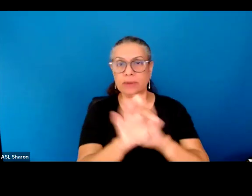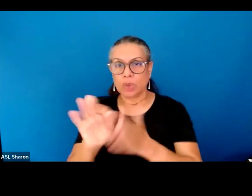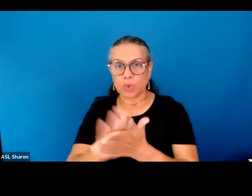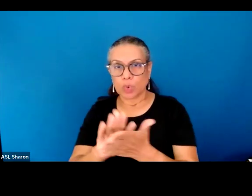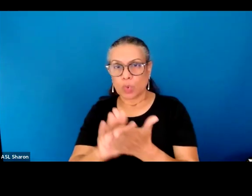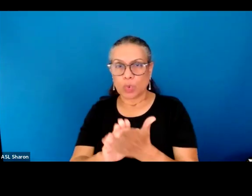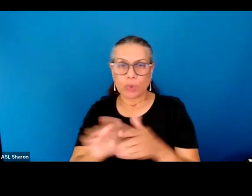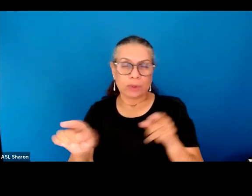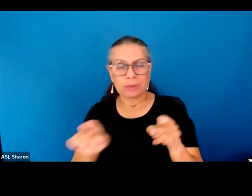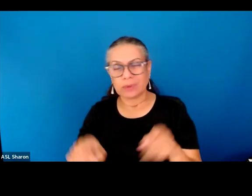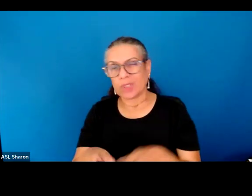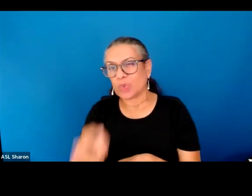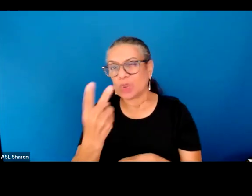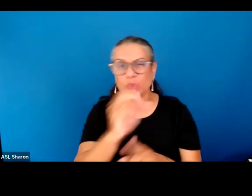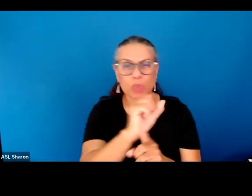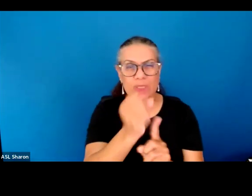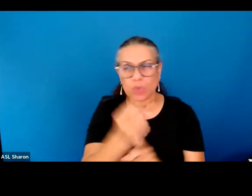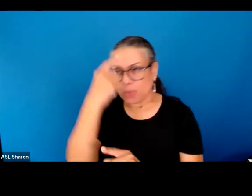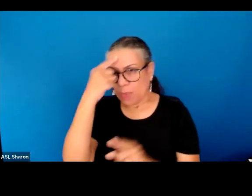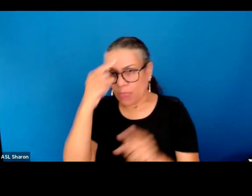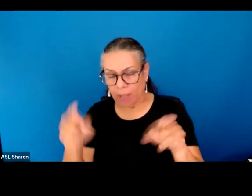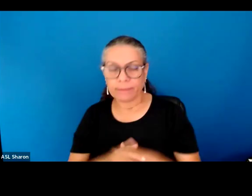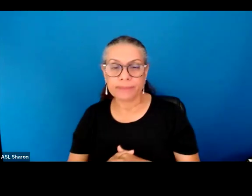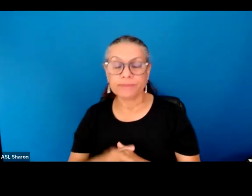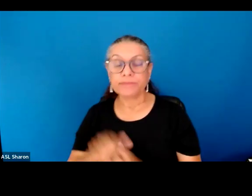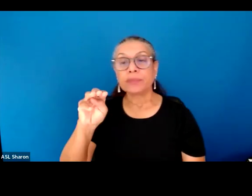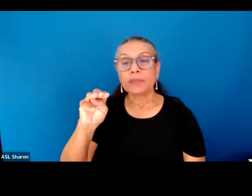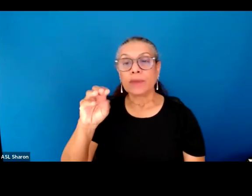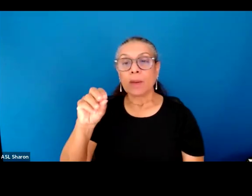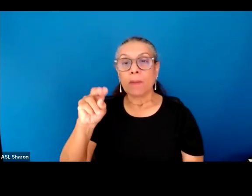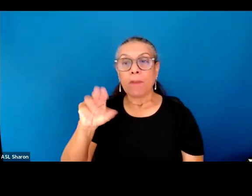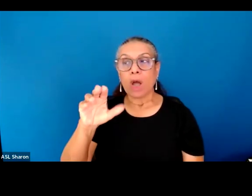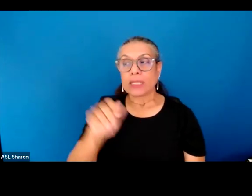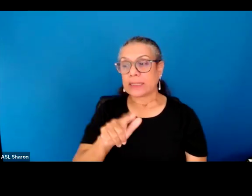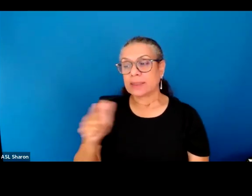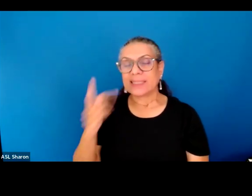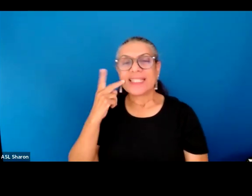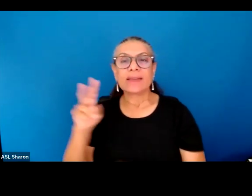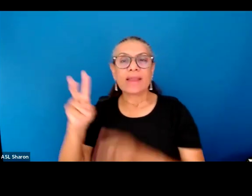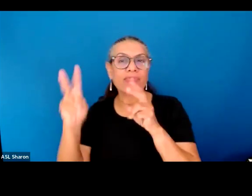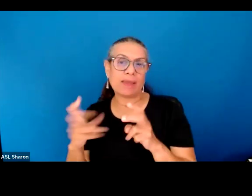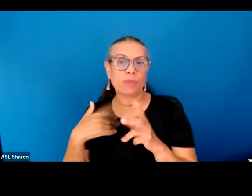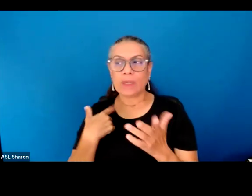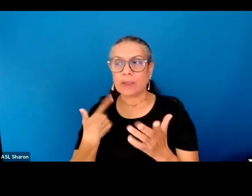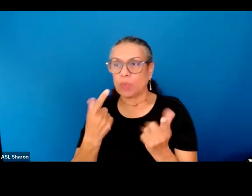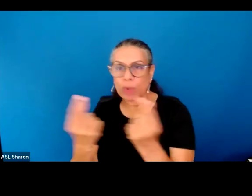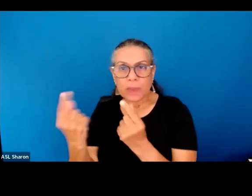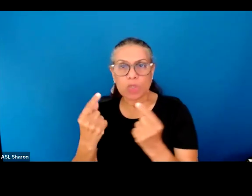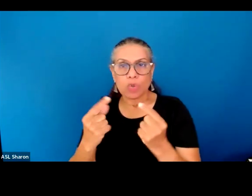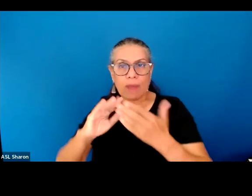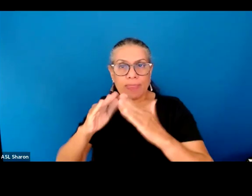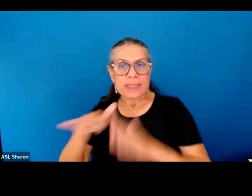two of the scenarios that we showed. Monica's now going to dive into the themes we're seeing connected to a citywide round.